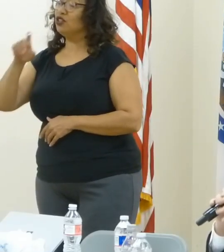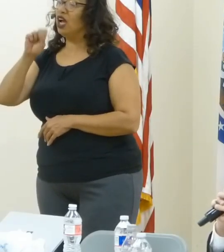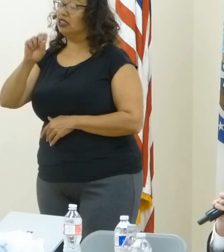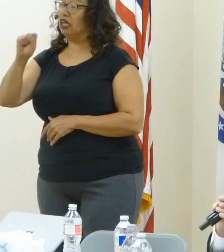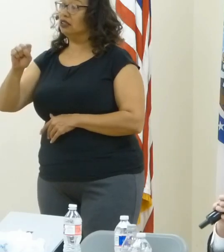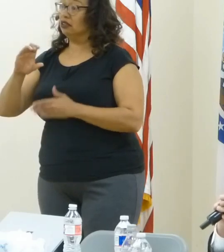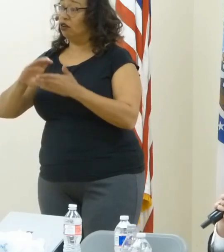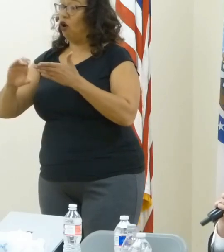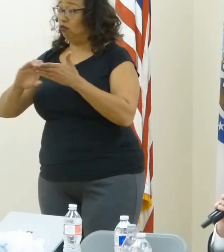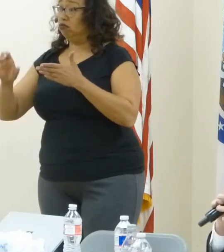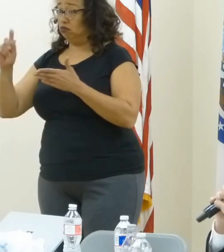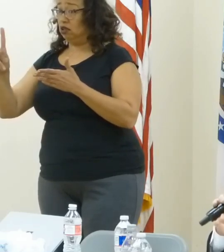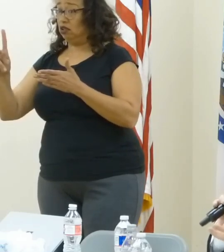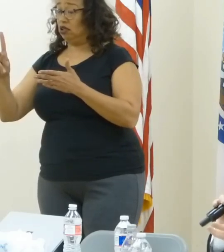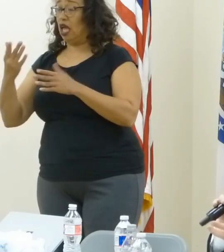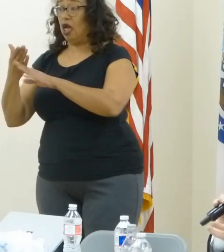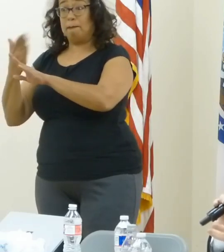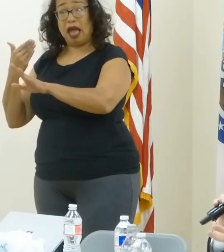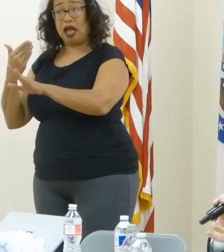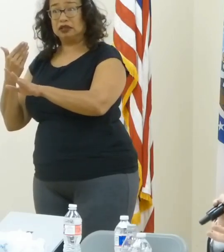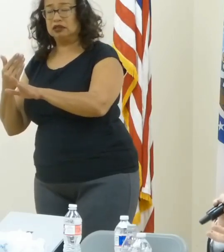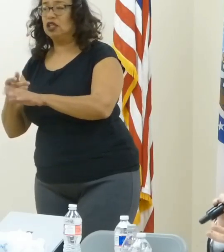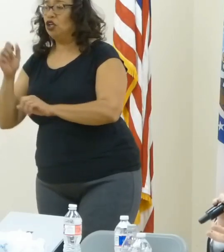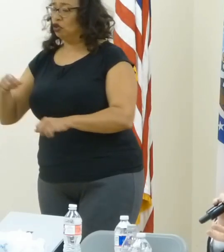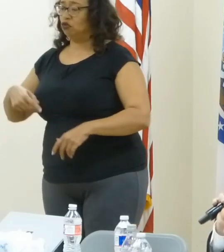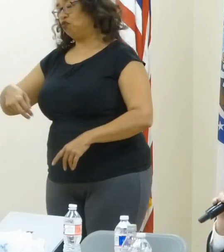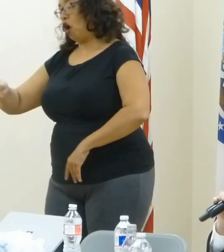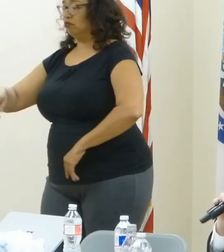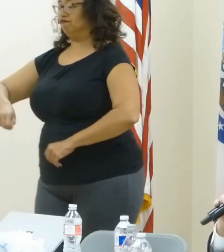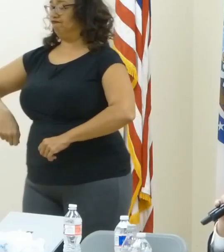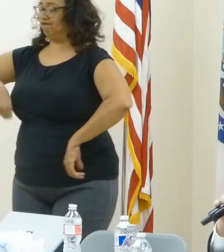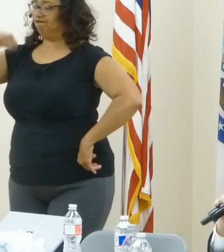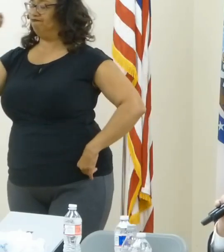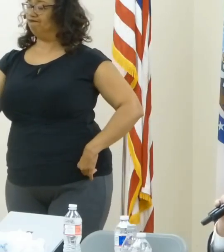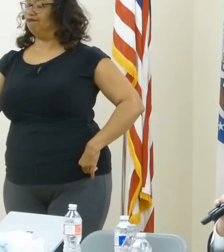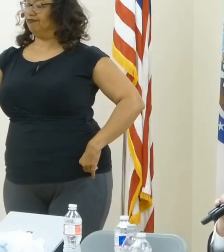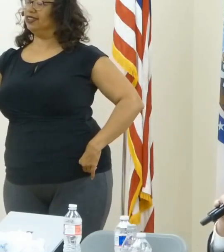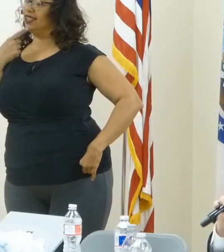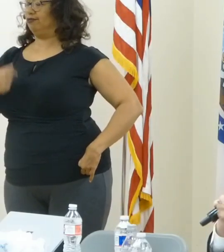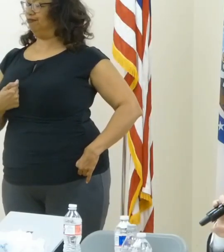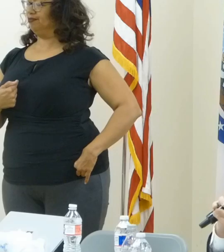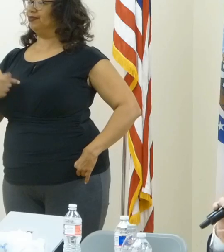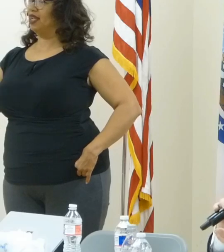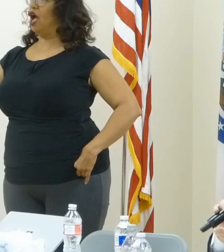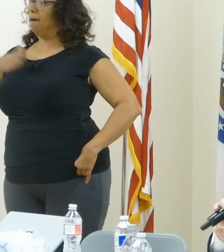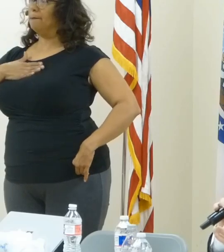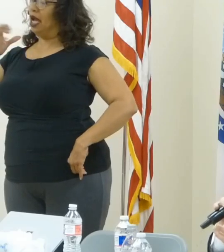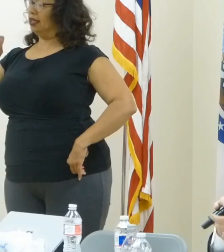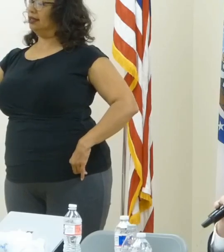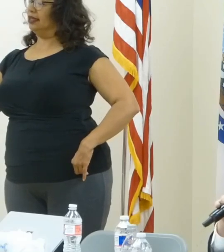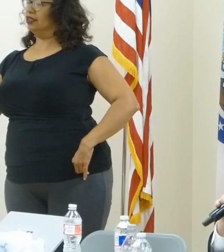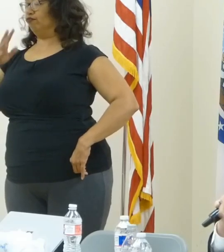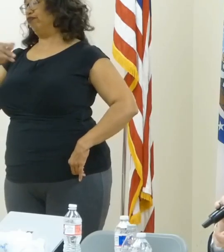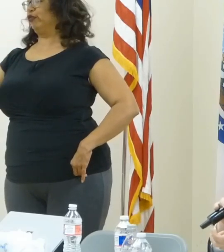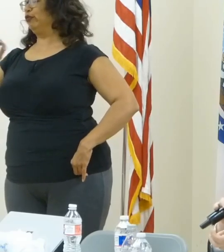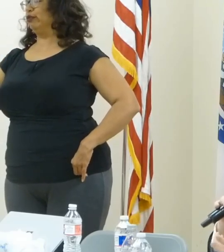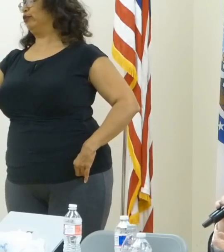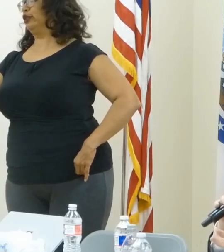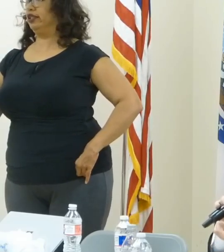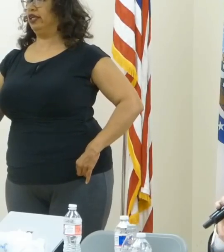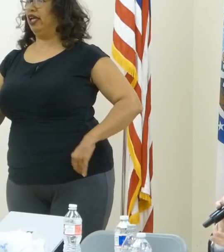will note, in the past, you could just walk up to the clerk in the license office bureau and you could say your social security number out loud.